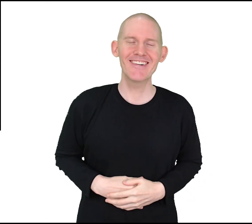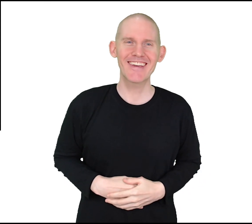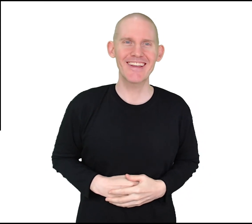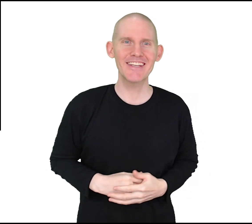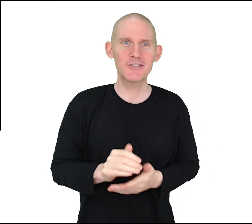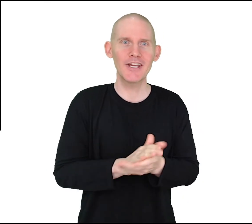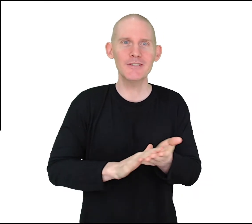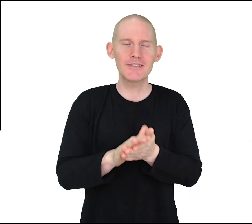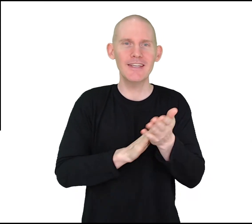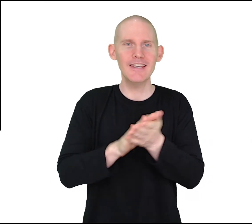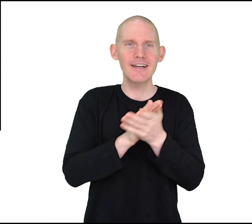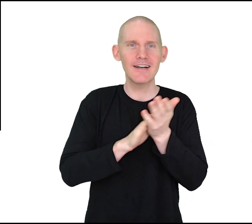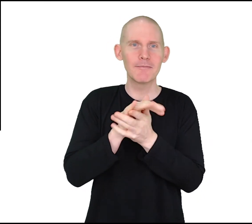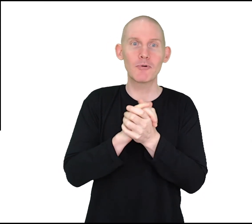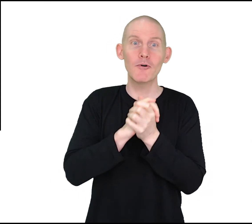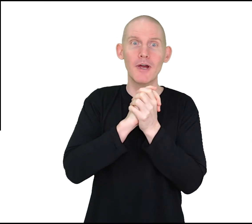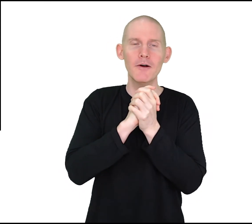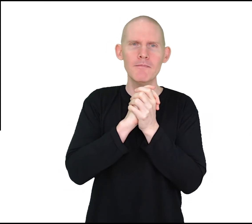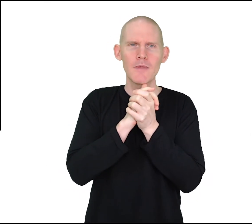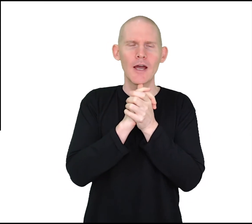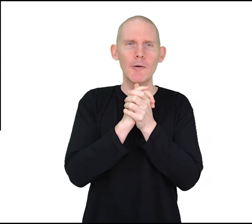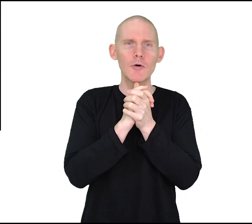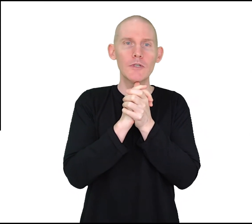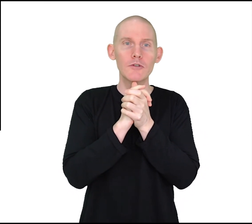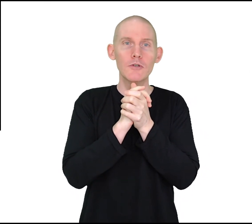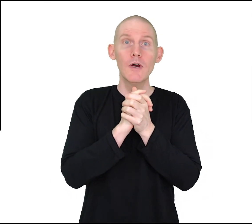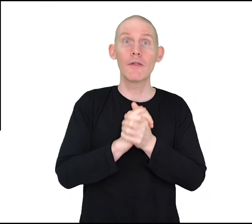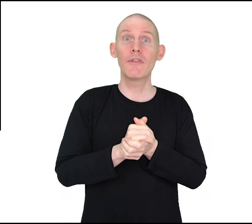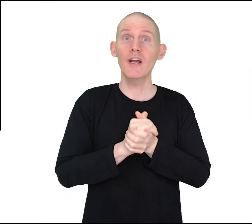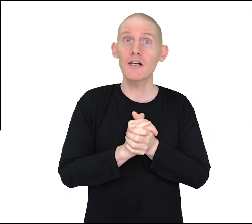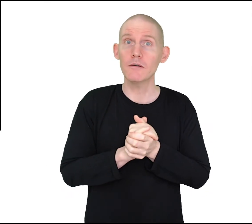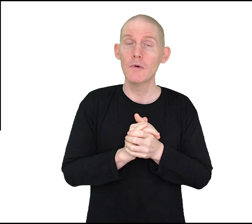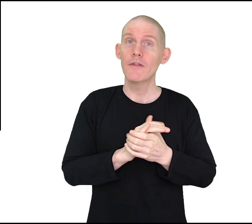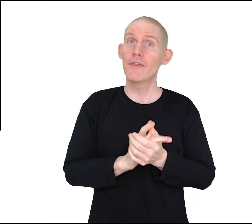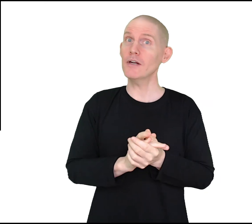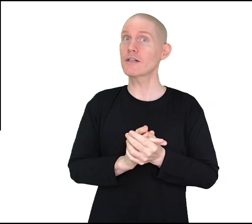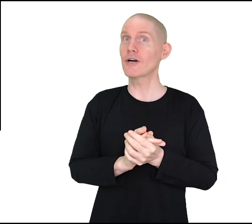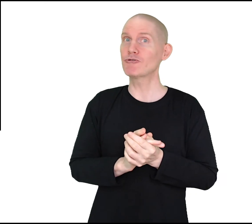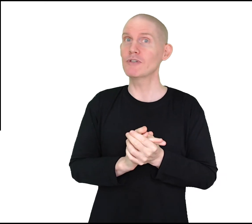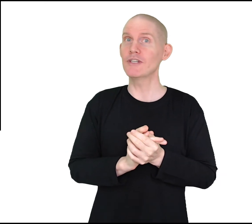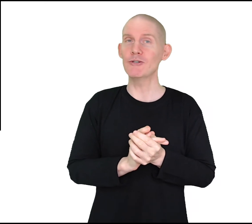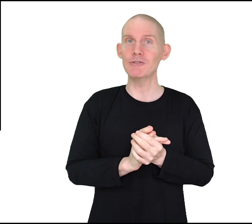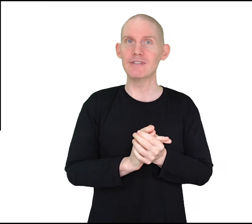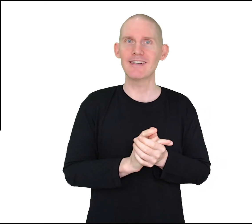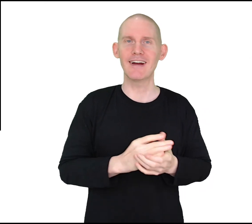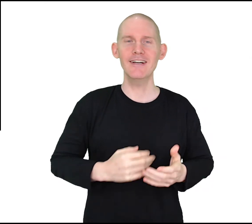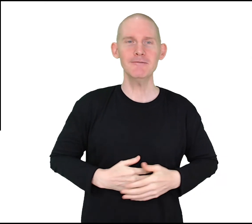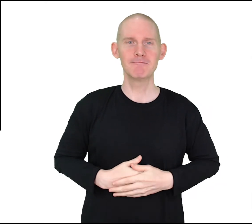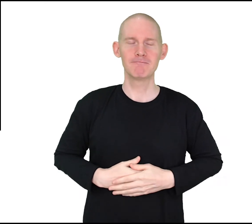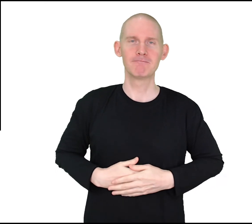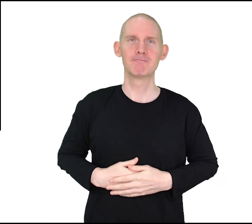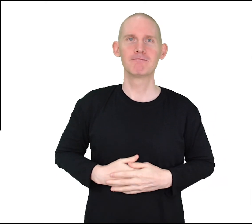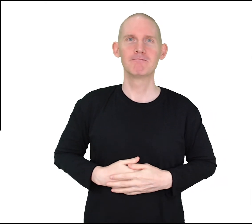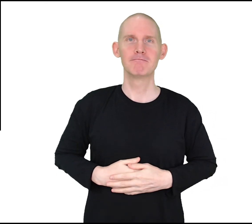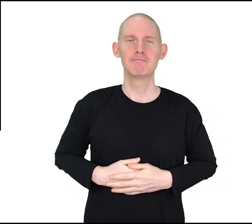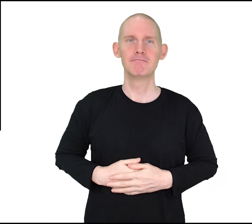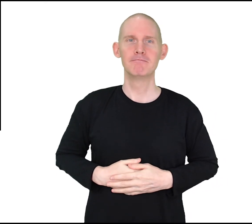Okay, let's change the pronoun. How about we do their country huge? All